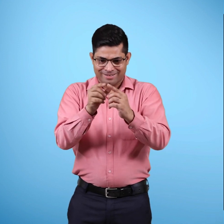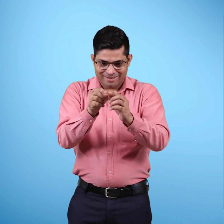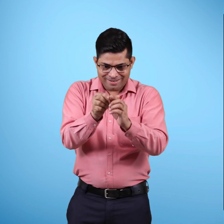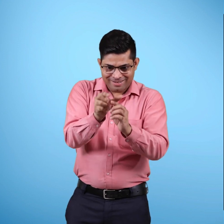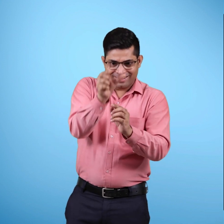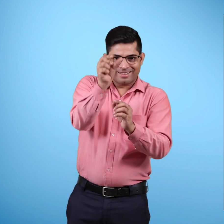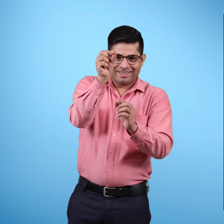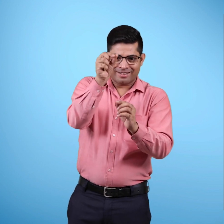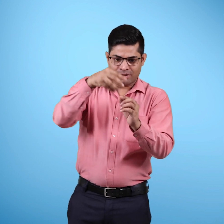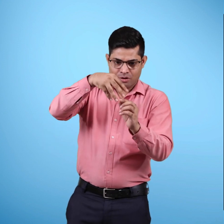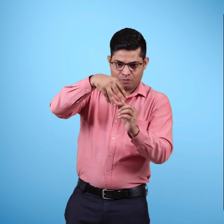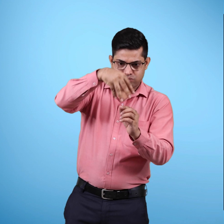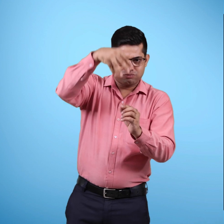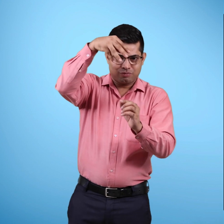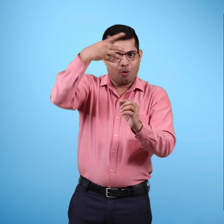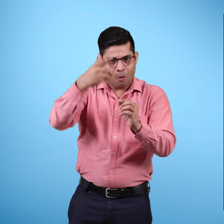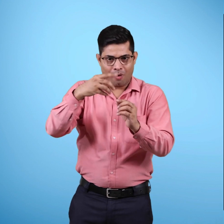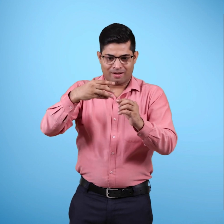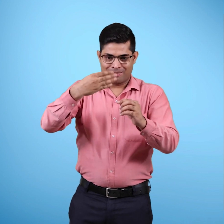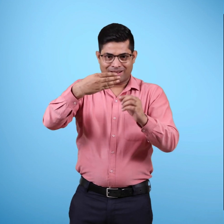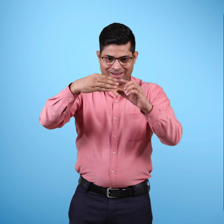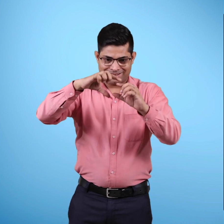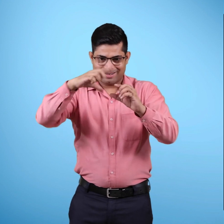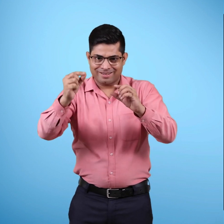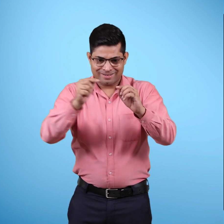can you match the type of leaf venation and the type of roots